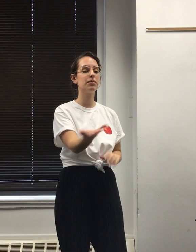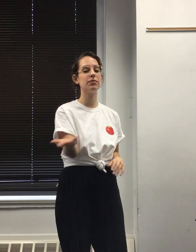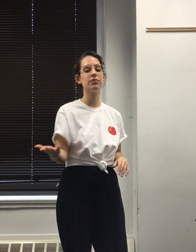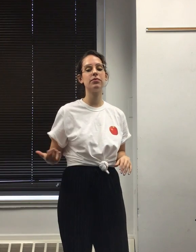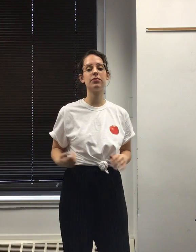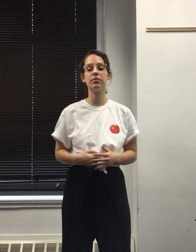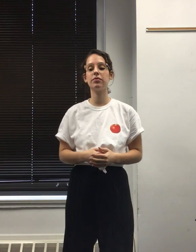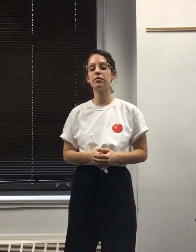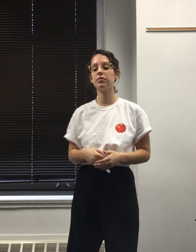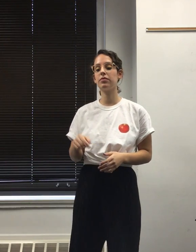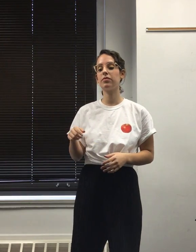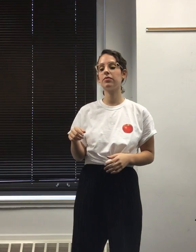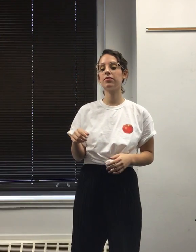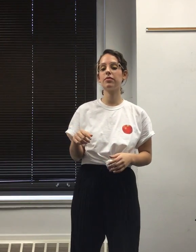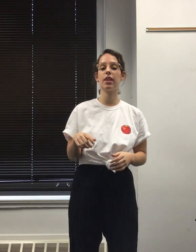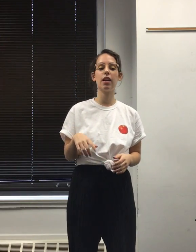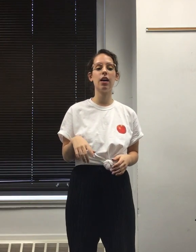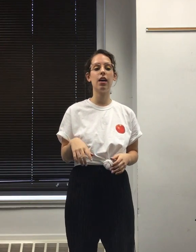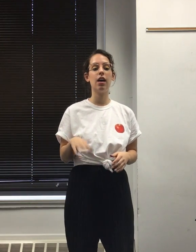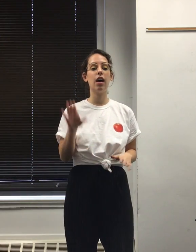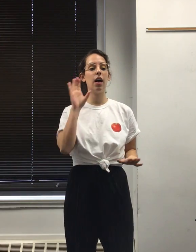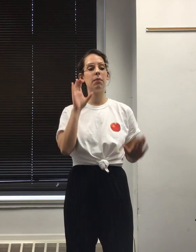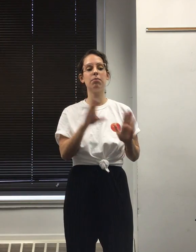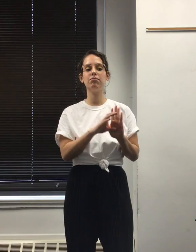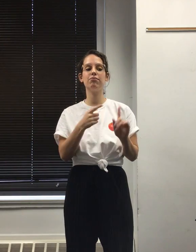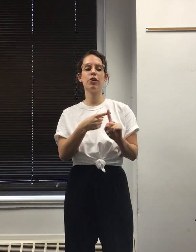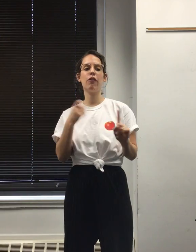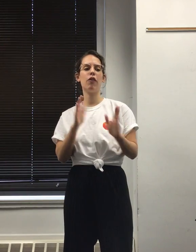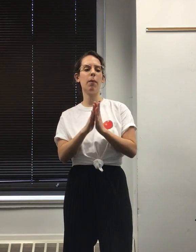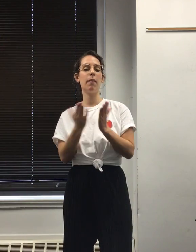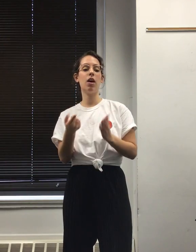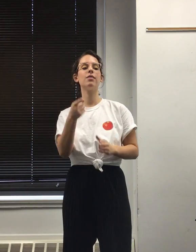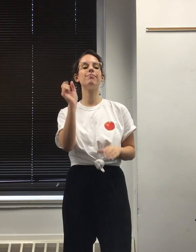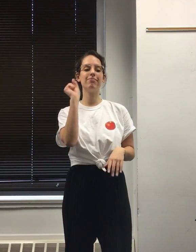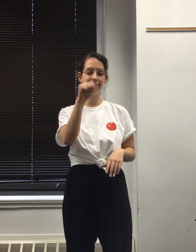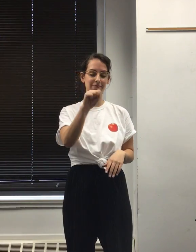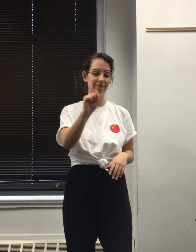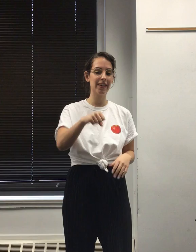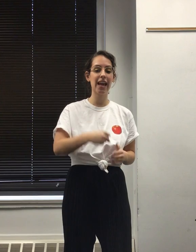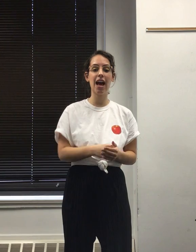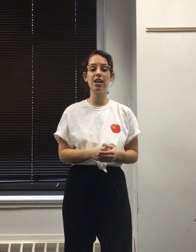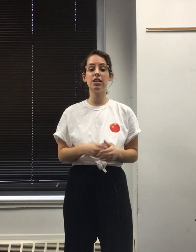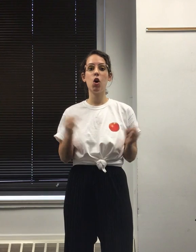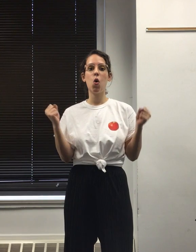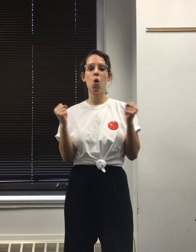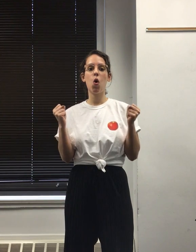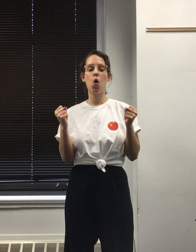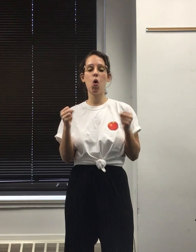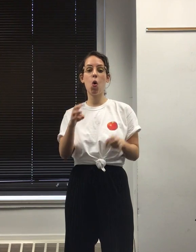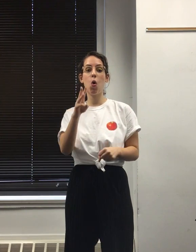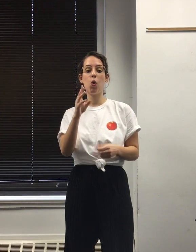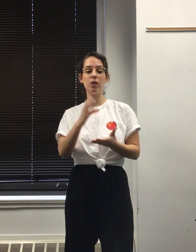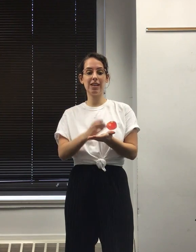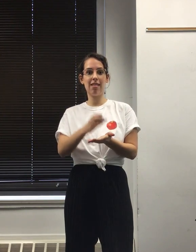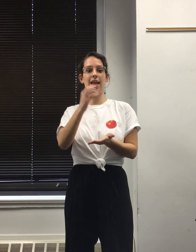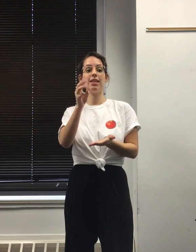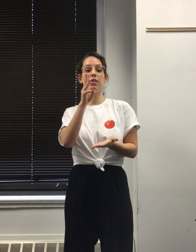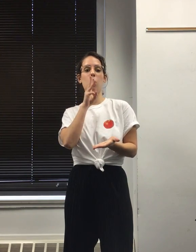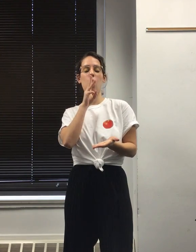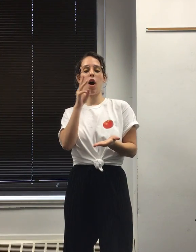A picture from a book. Exactly. You take a cold glass of water, take it out, set it on